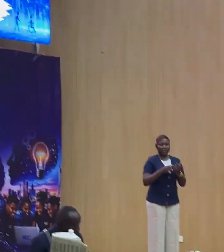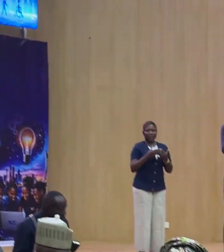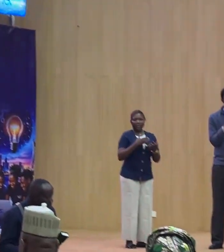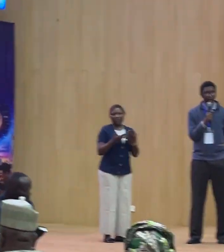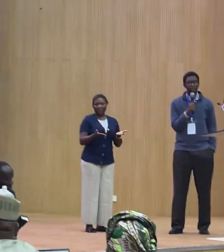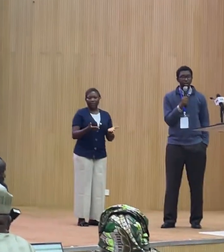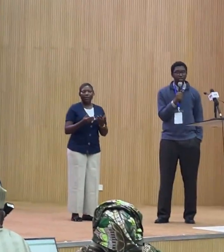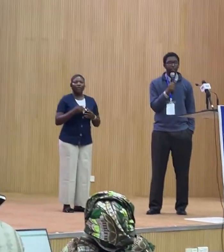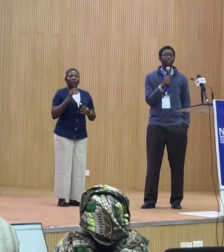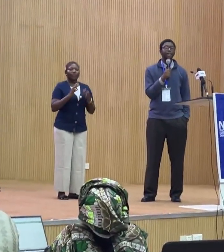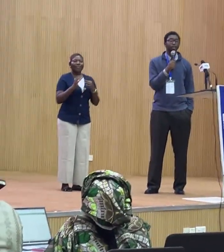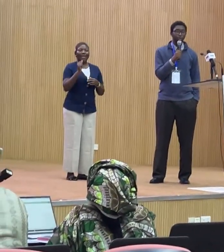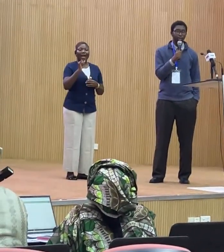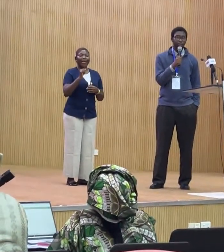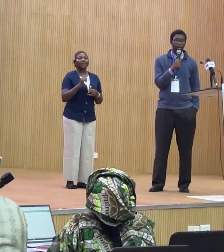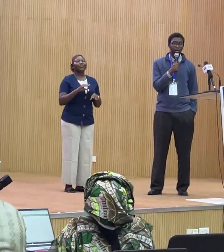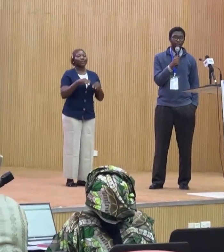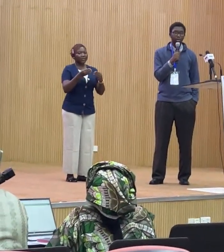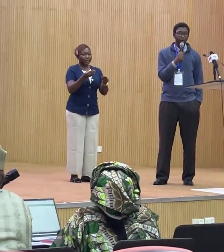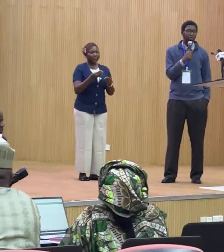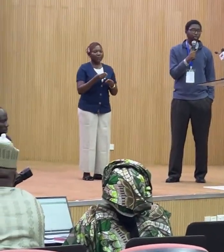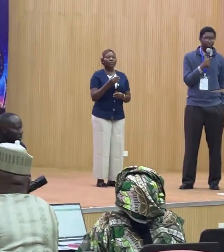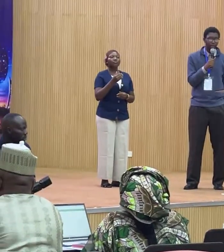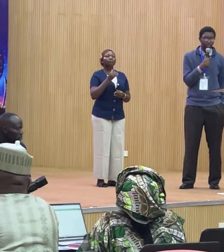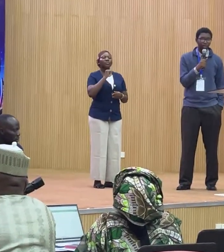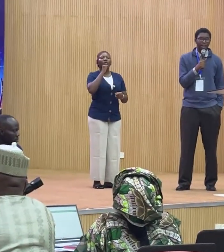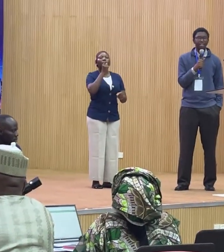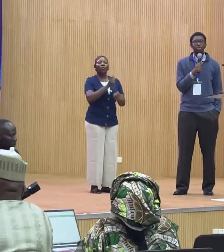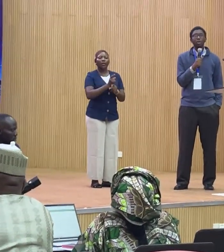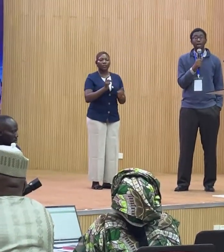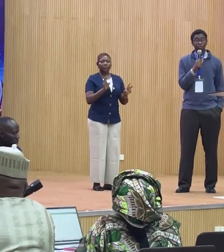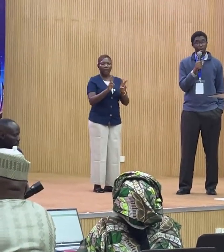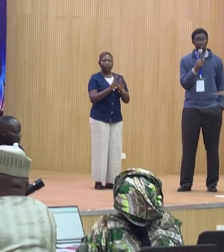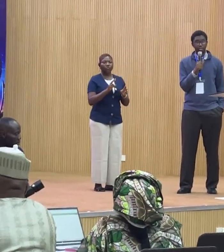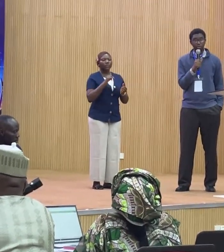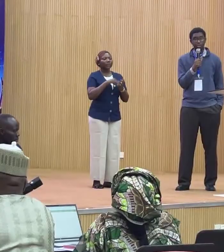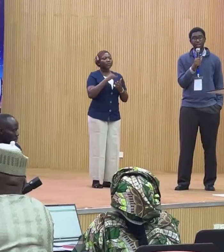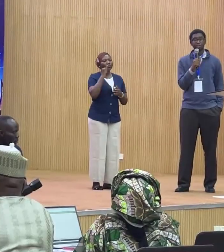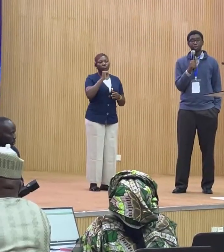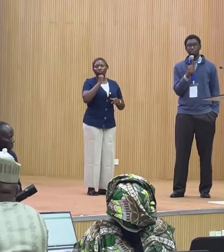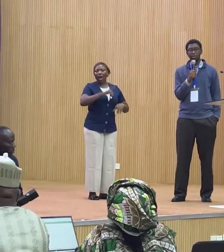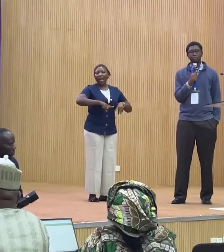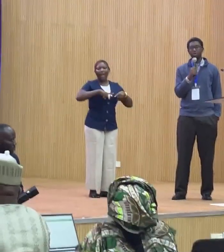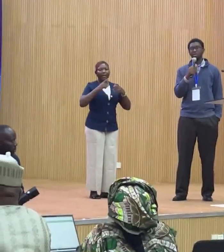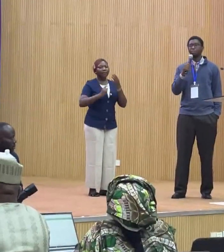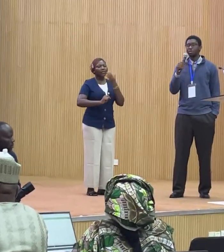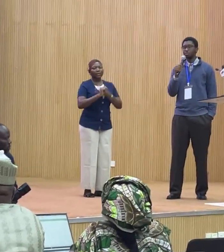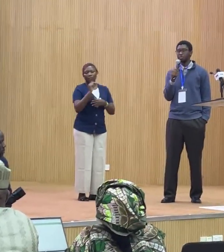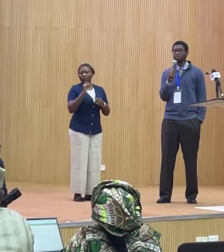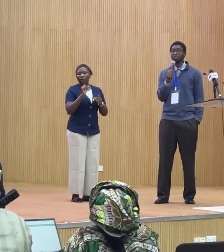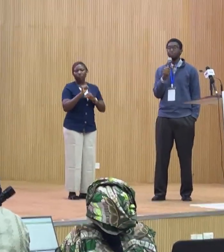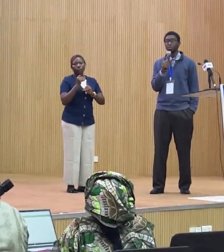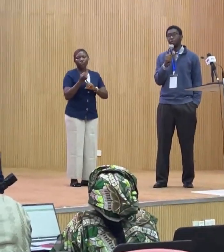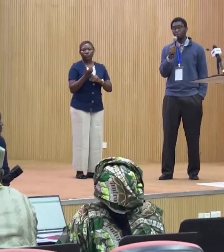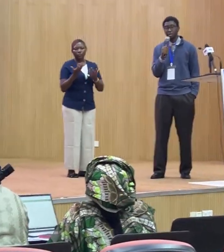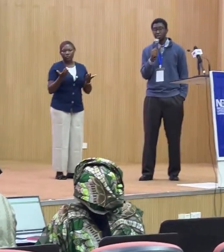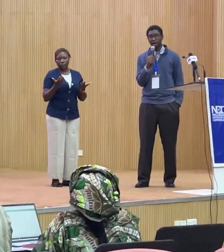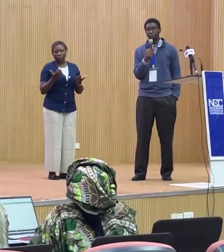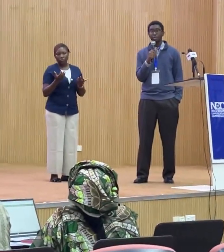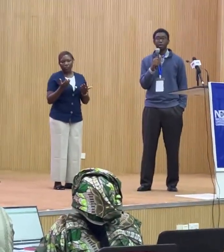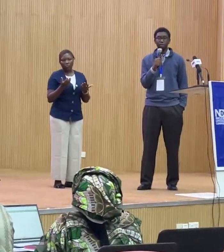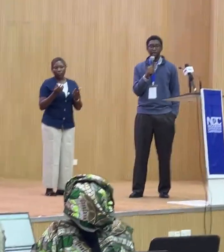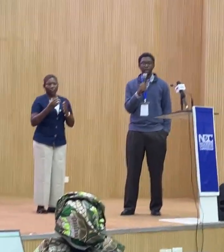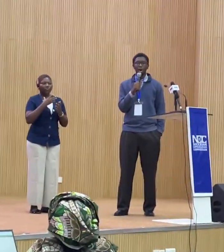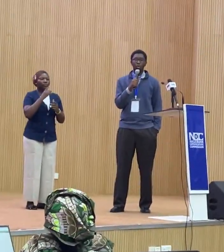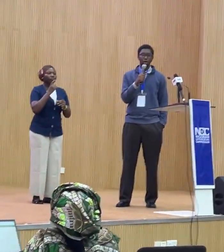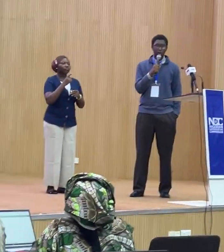mission-critical AI. If the AI does give an incorrect value, it's not a life-threatening situation as it could be if, for example, this was some sort of automation